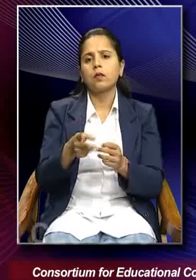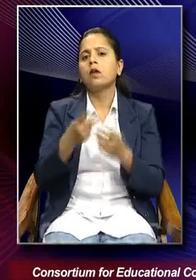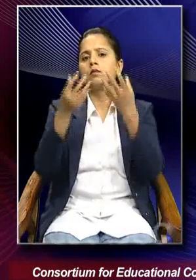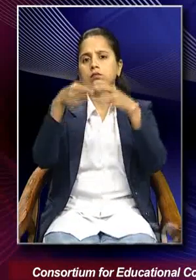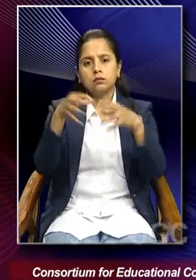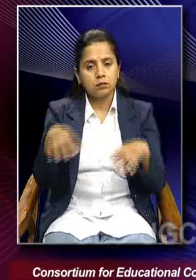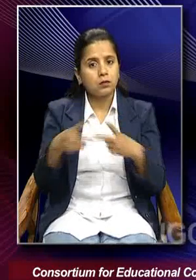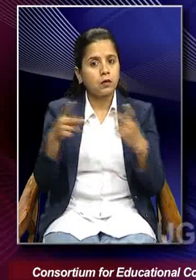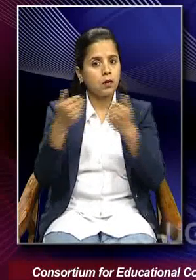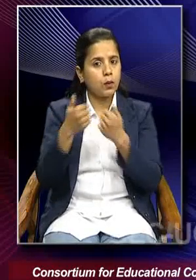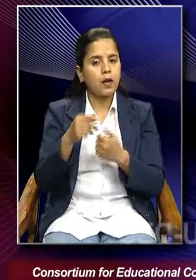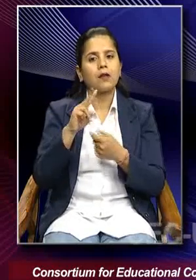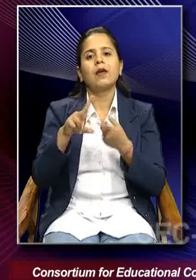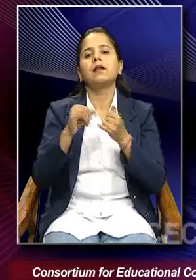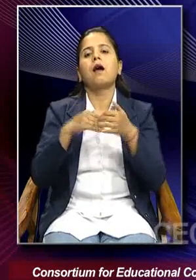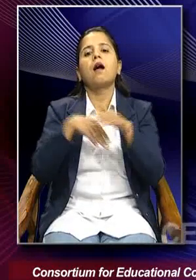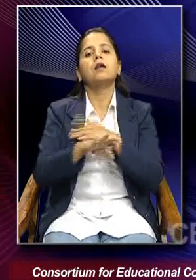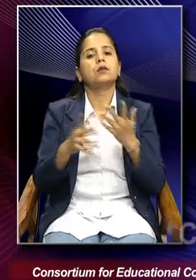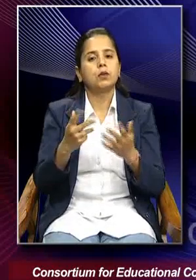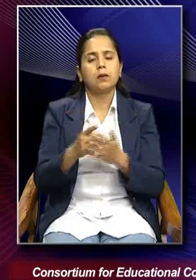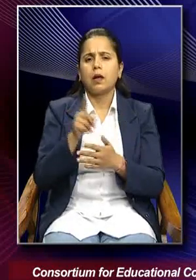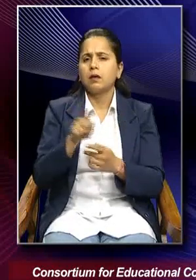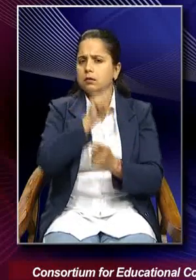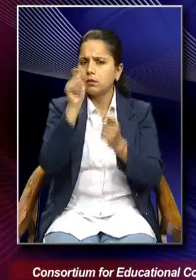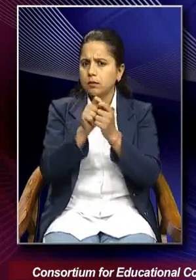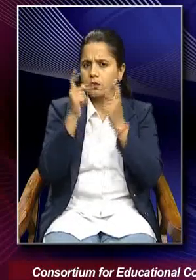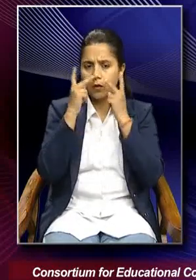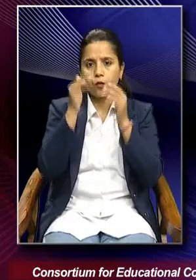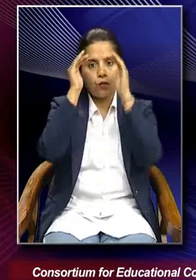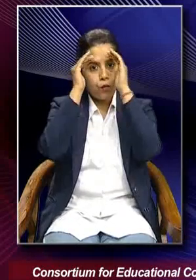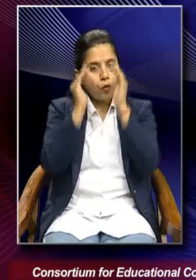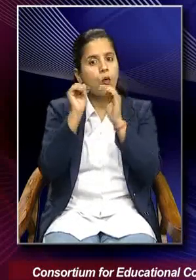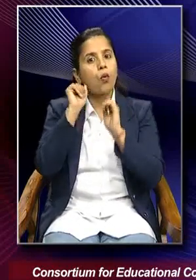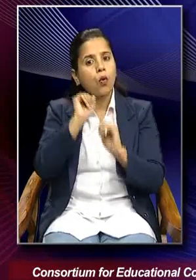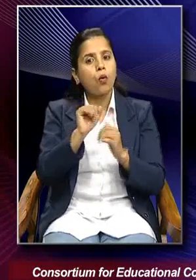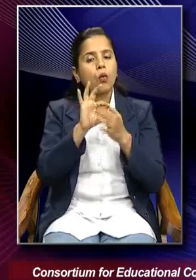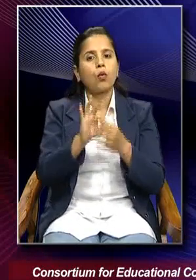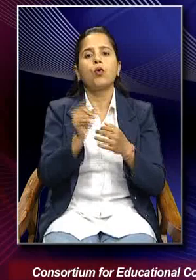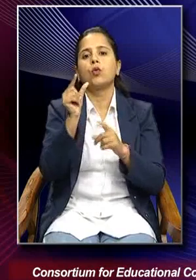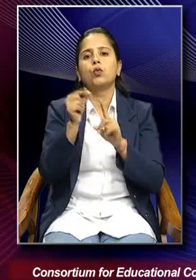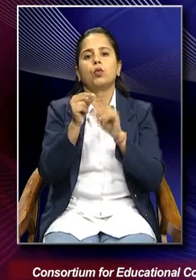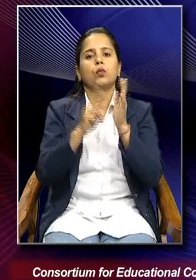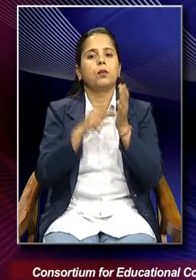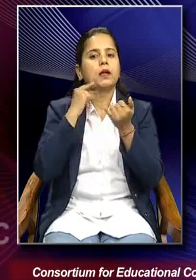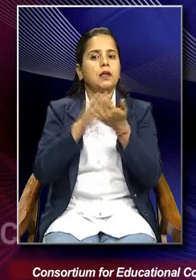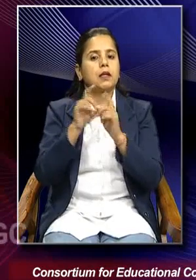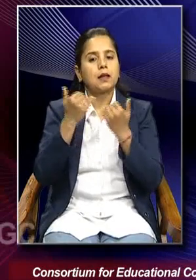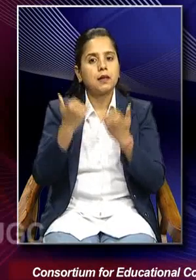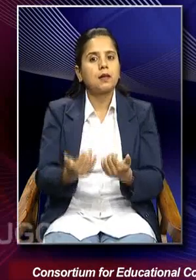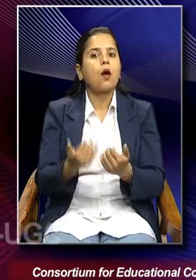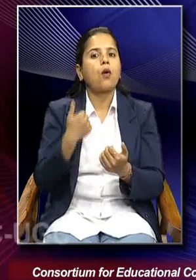subdivisions in the Vedas? And specifically focusing upon the Upanishad for our present